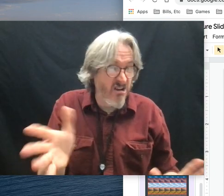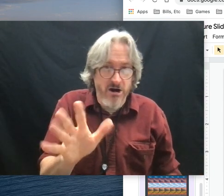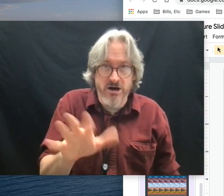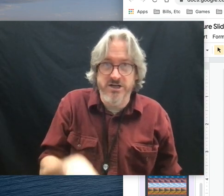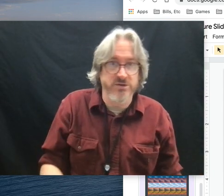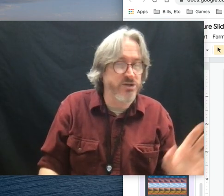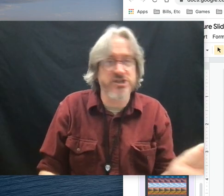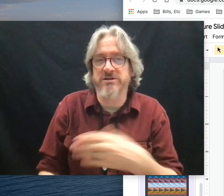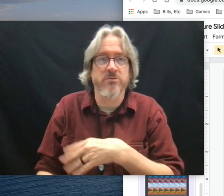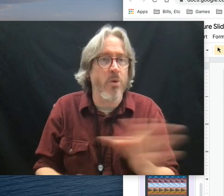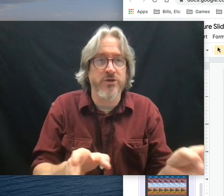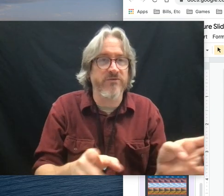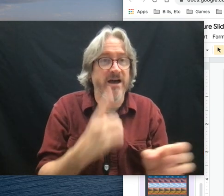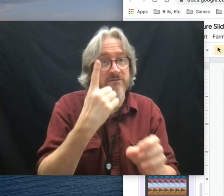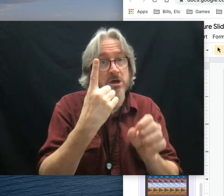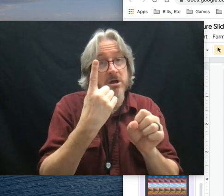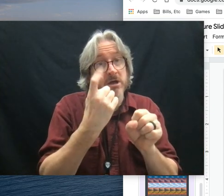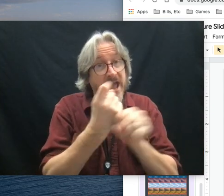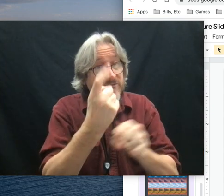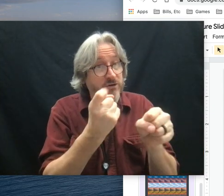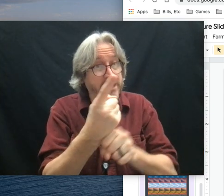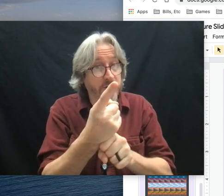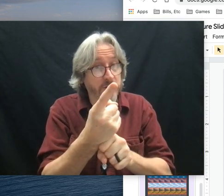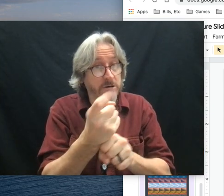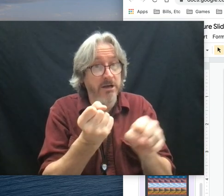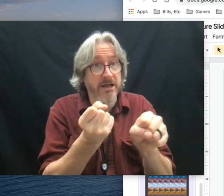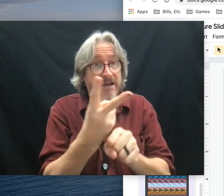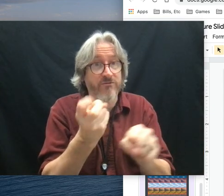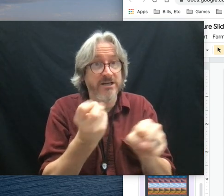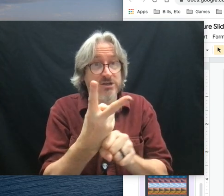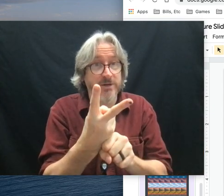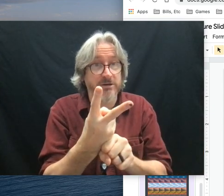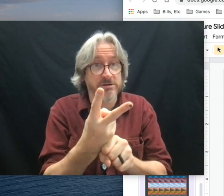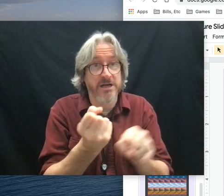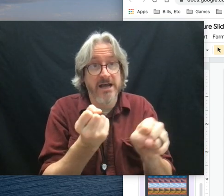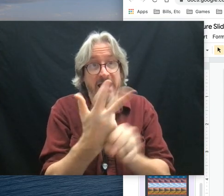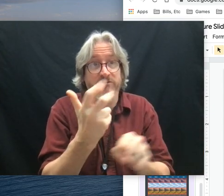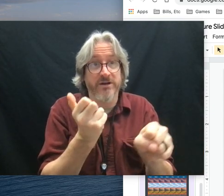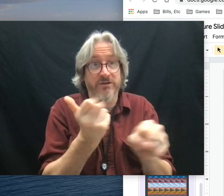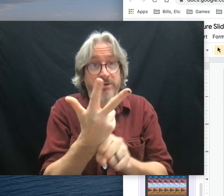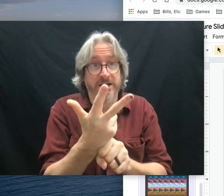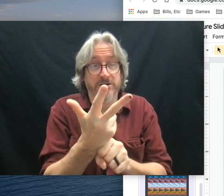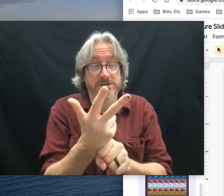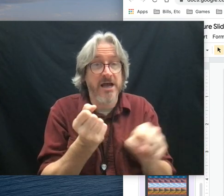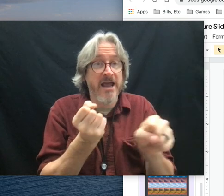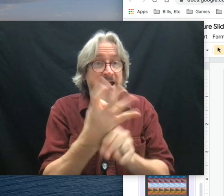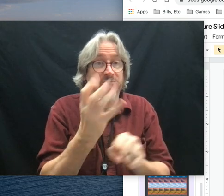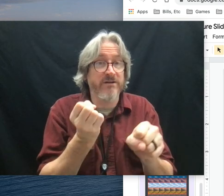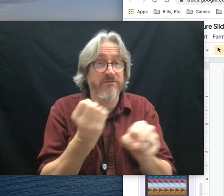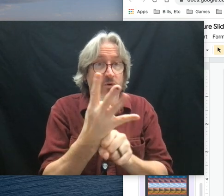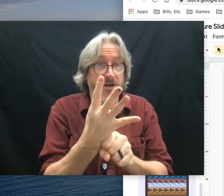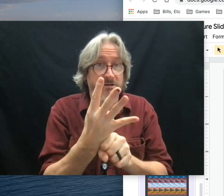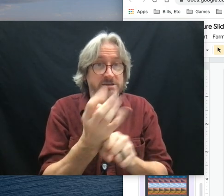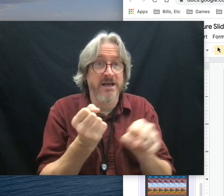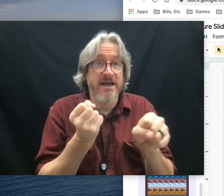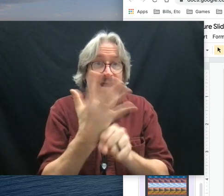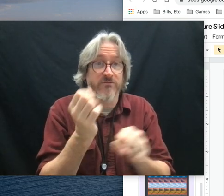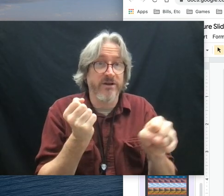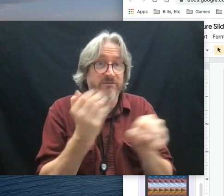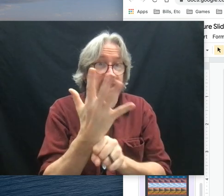nine, hard to do. So just one through five. Every year, every 2 years, every 3 years, every